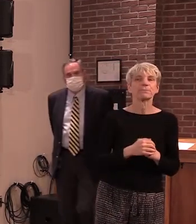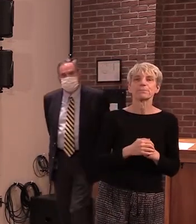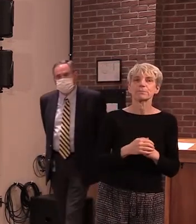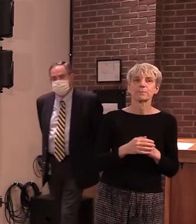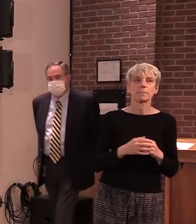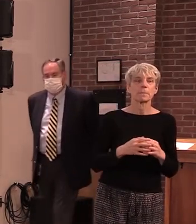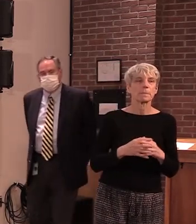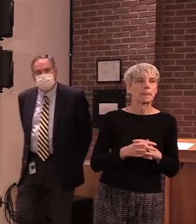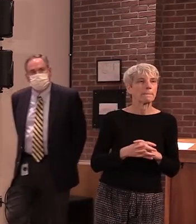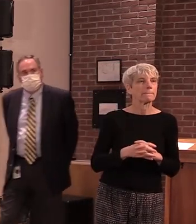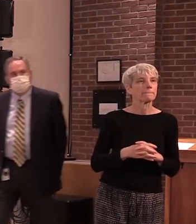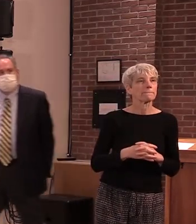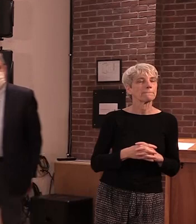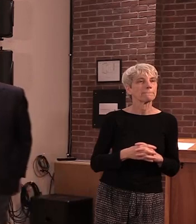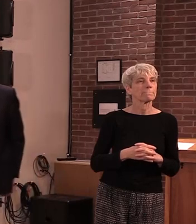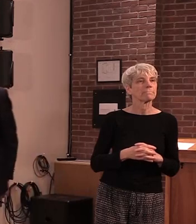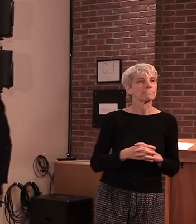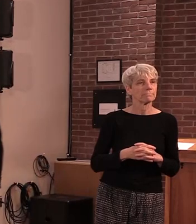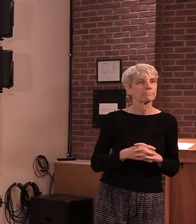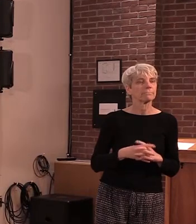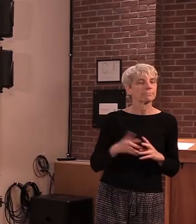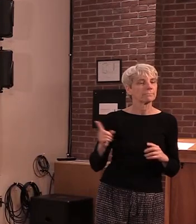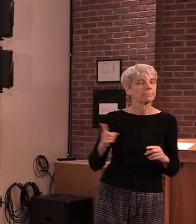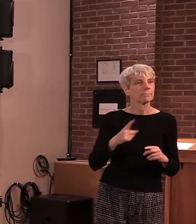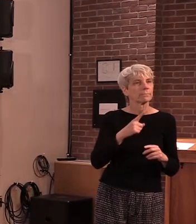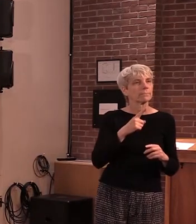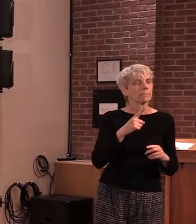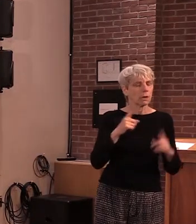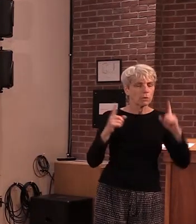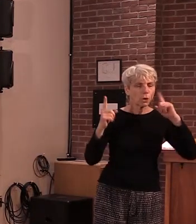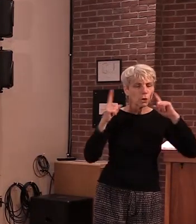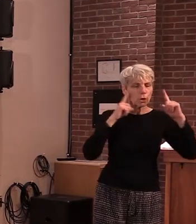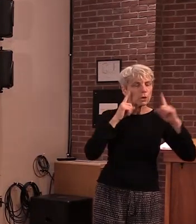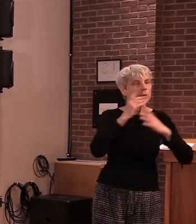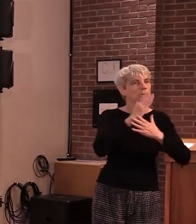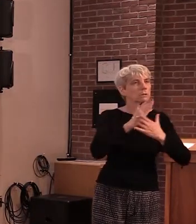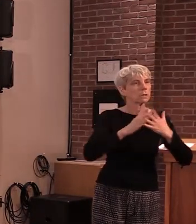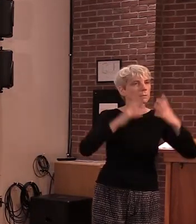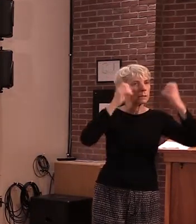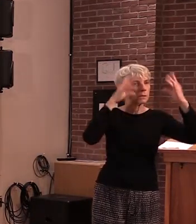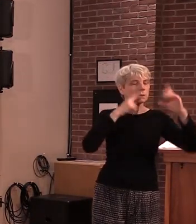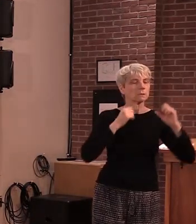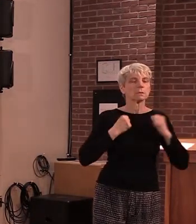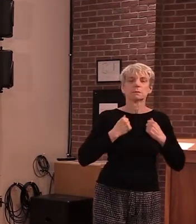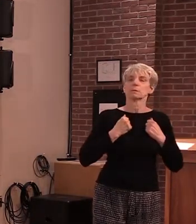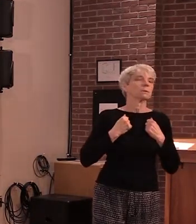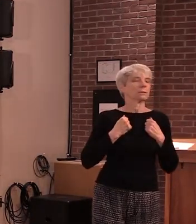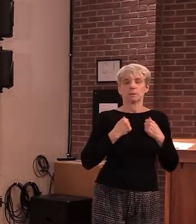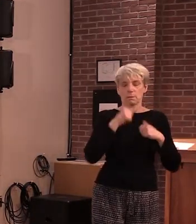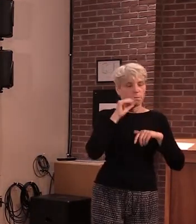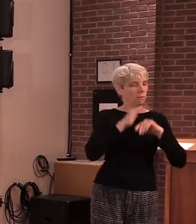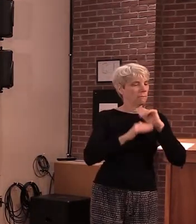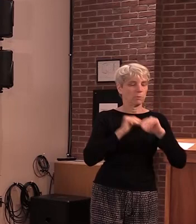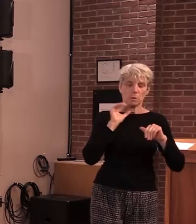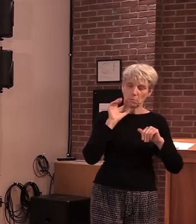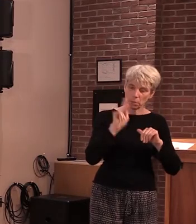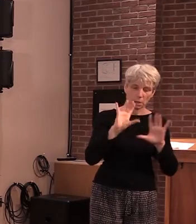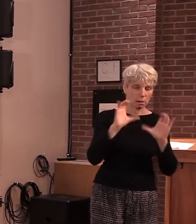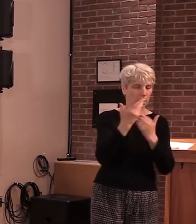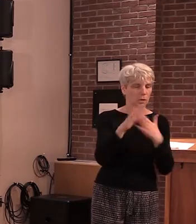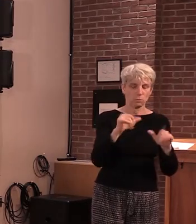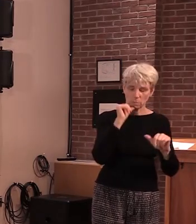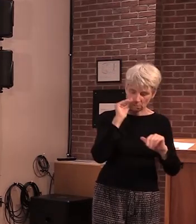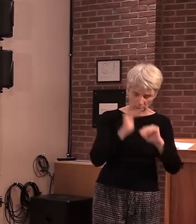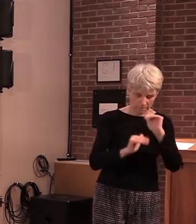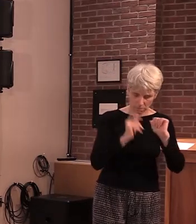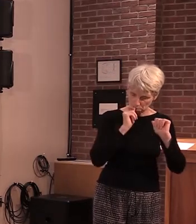we're hearing some shortages as far as teachers saying they really don't want to come back, and the same